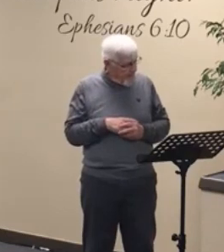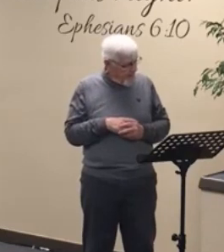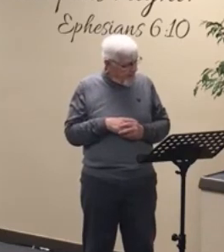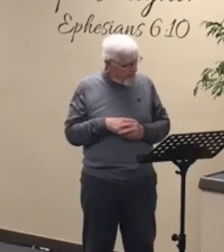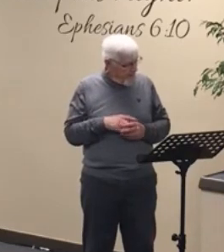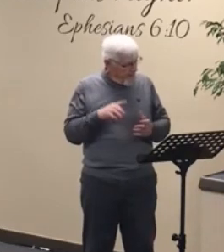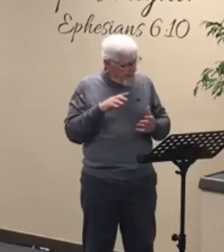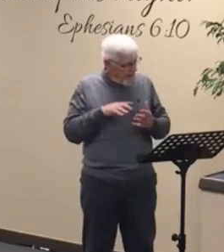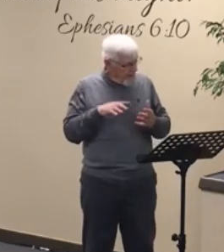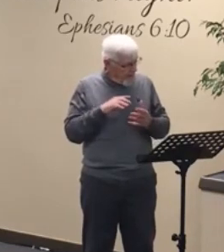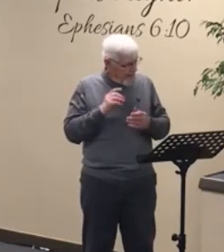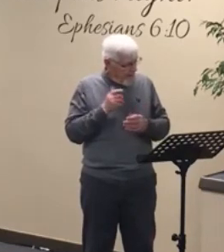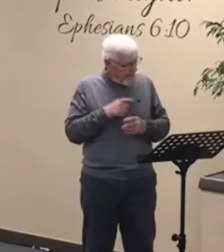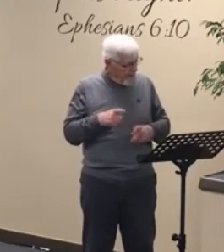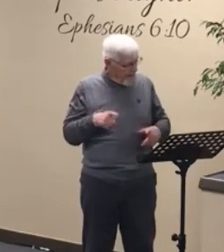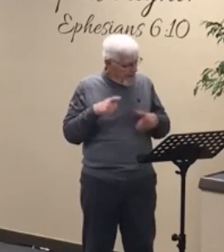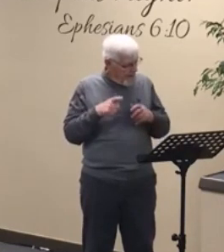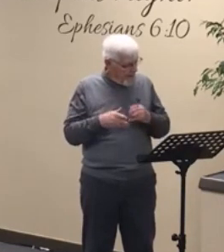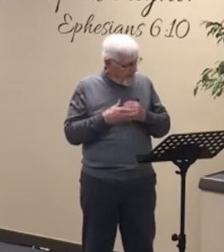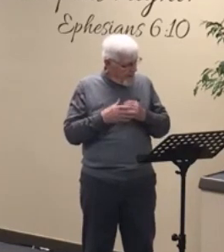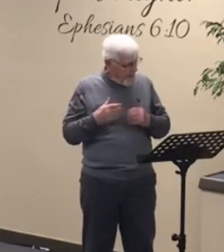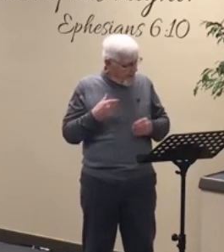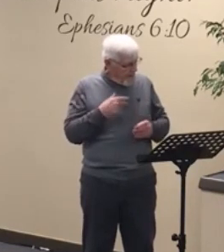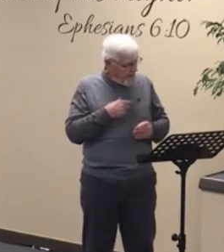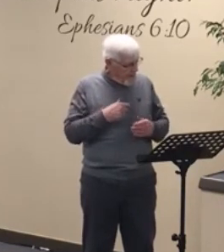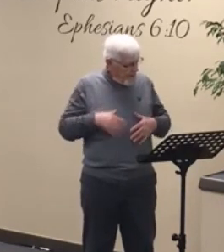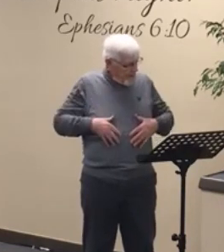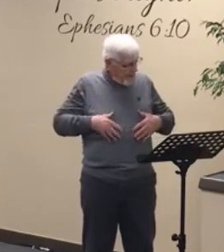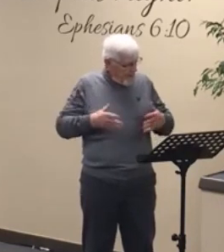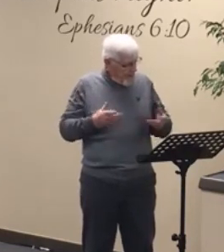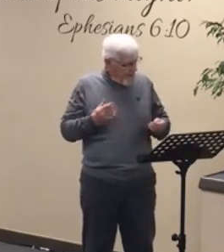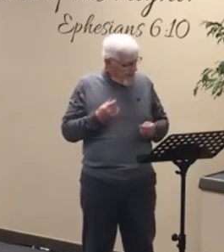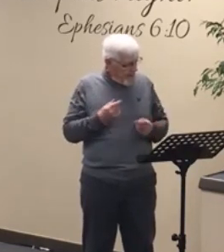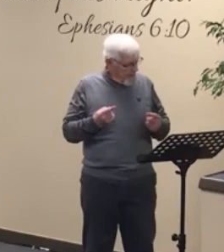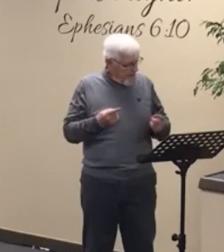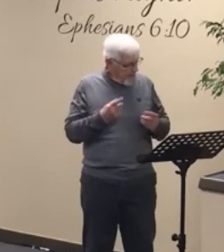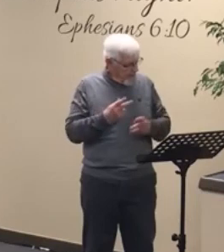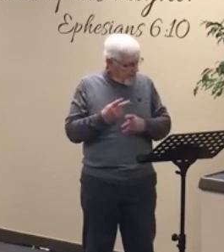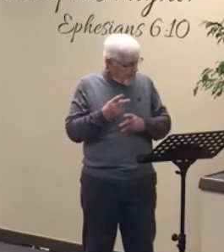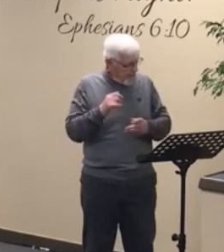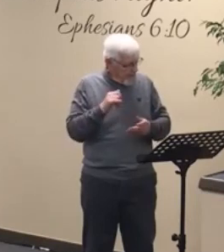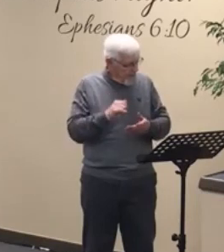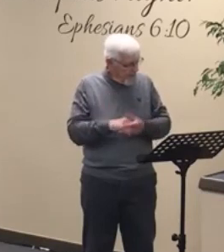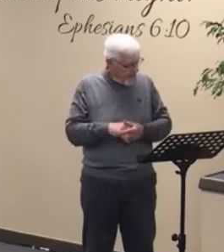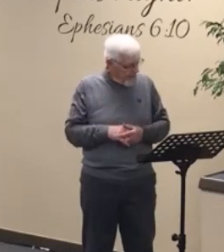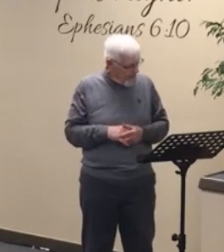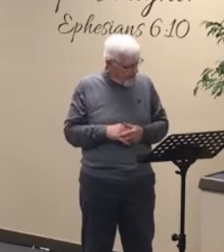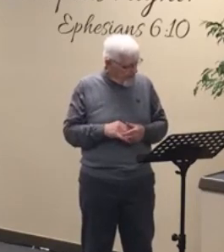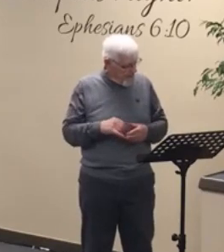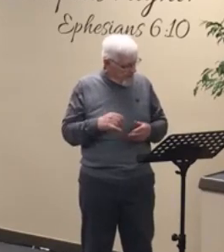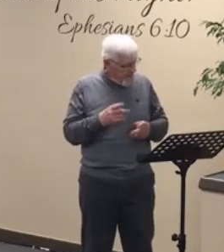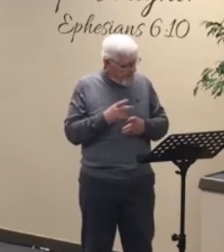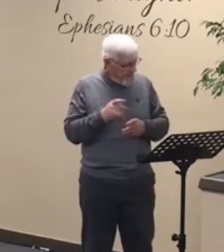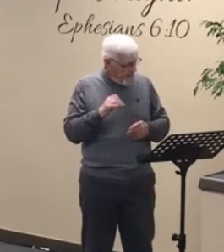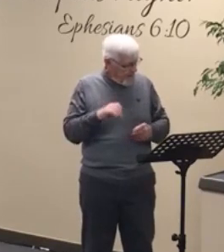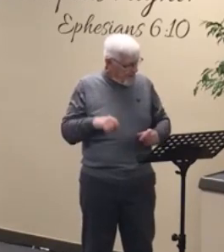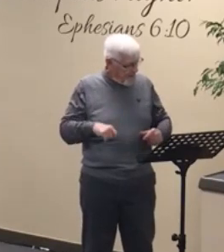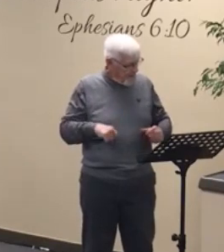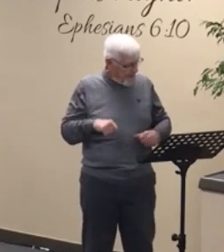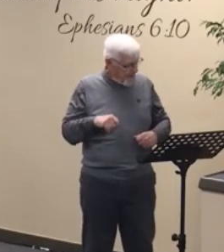Examine our lives, help us to confess our sin, take care of those things, take care of the pride